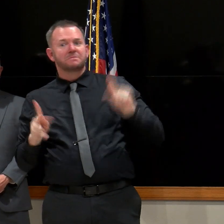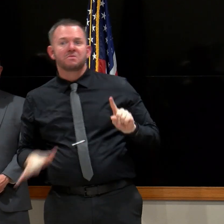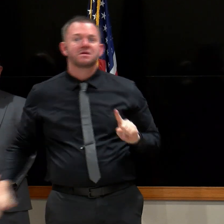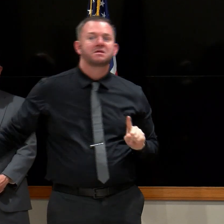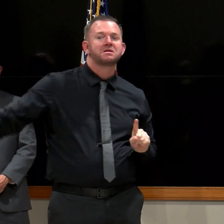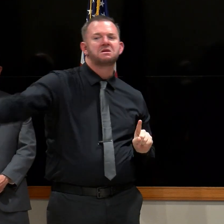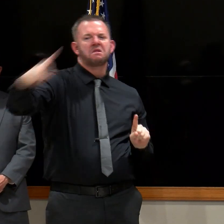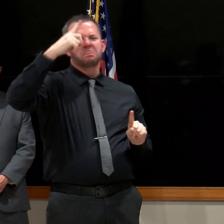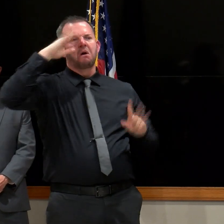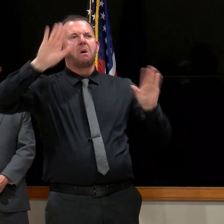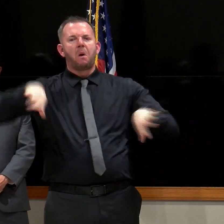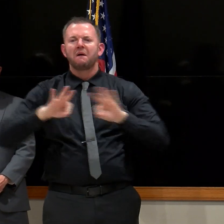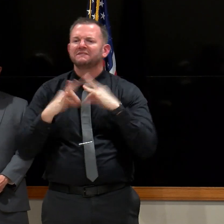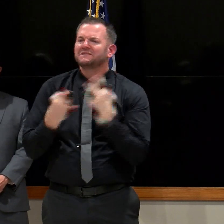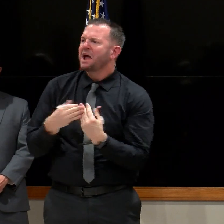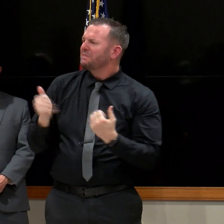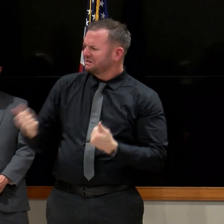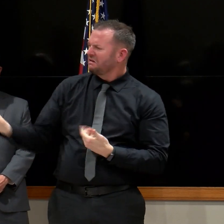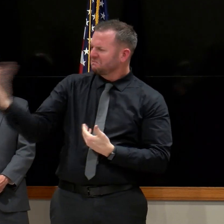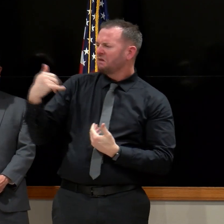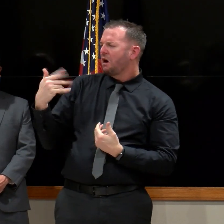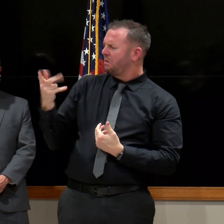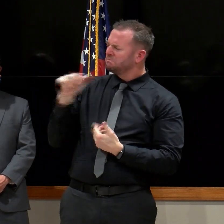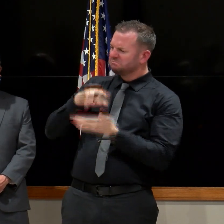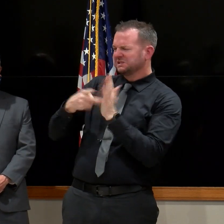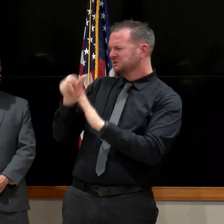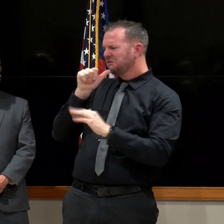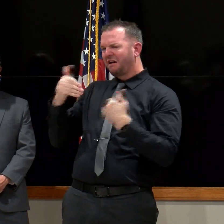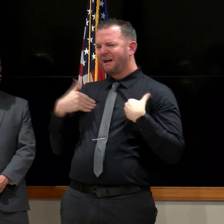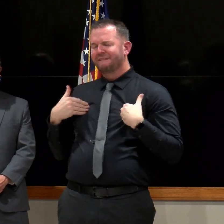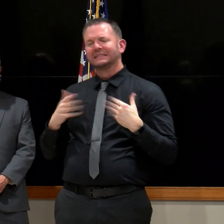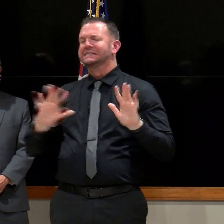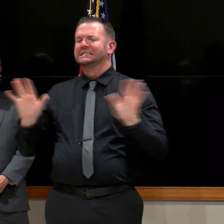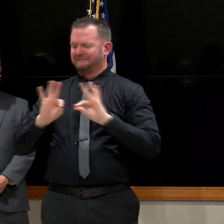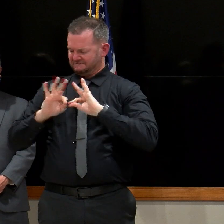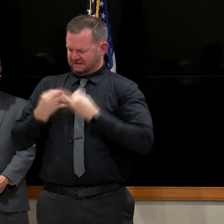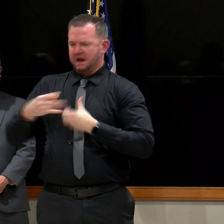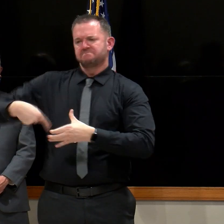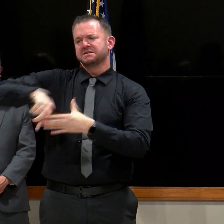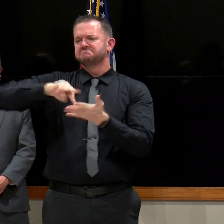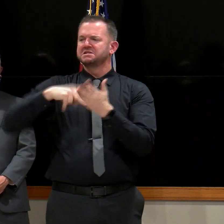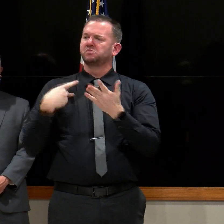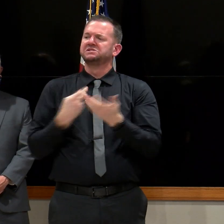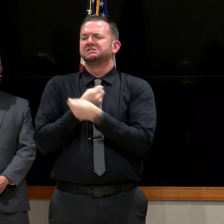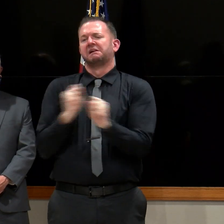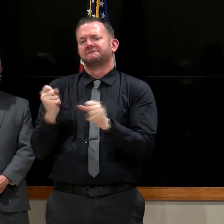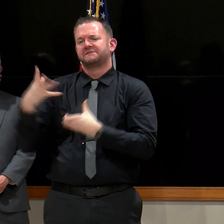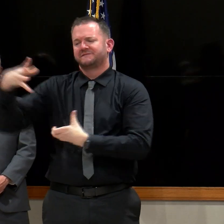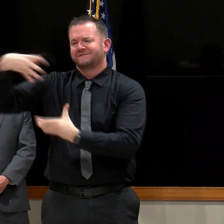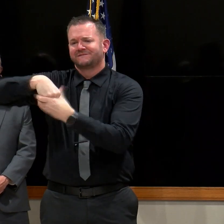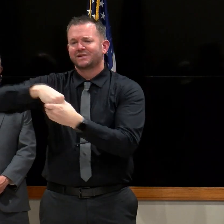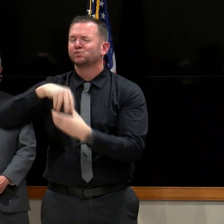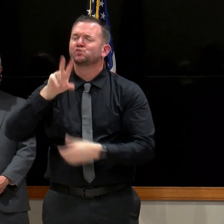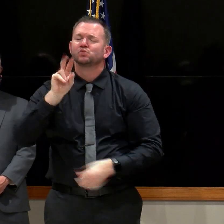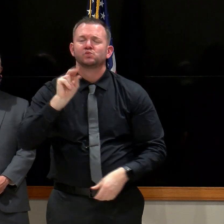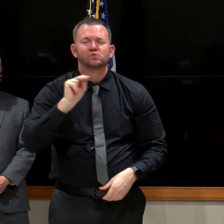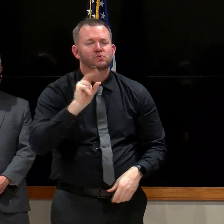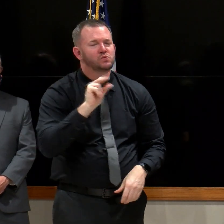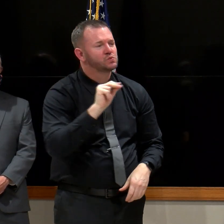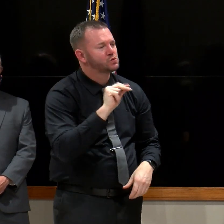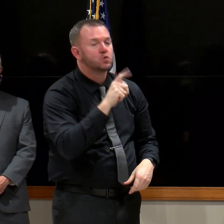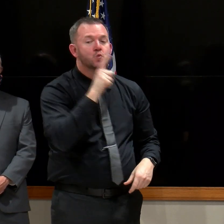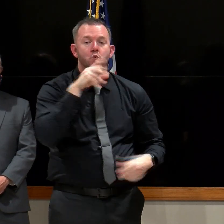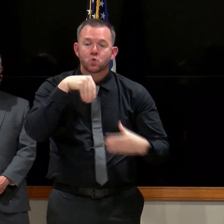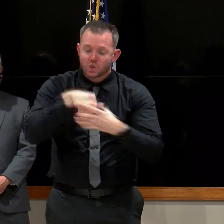been said, the family they're speaking of is the family in your household today that lives at your address